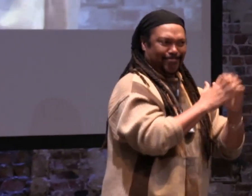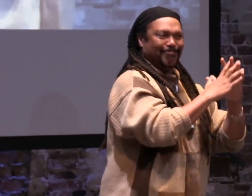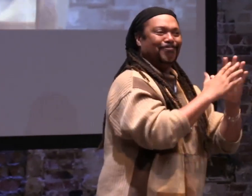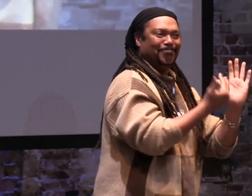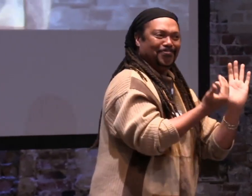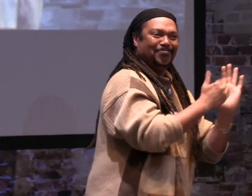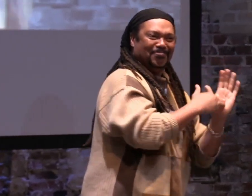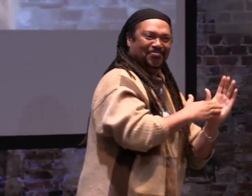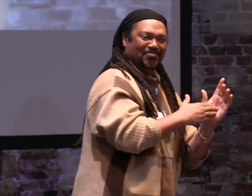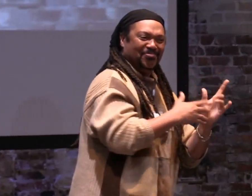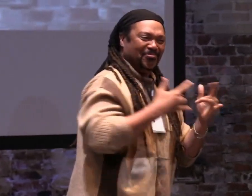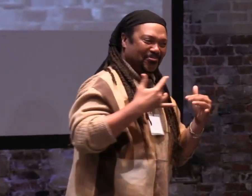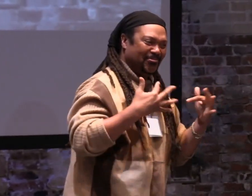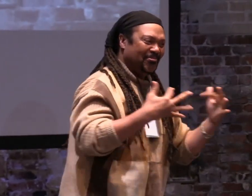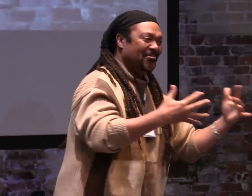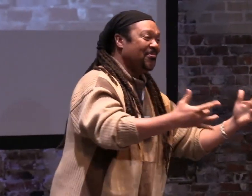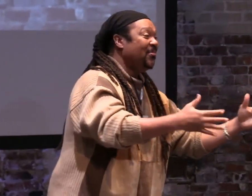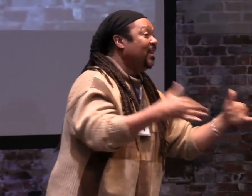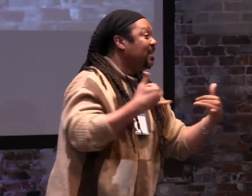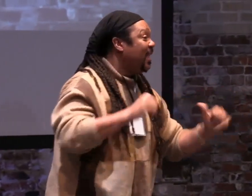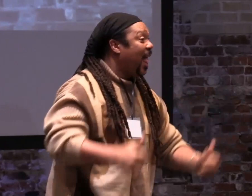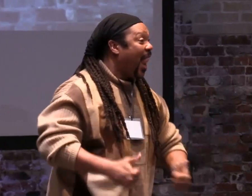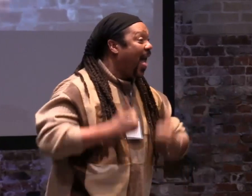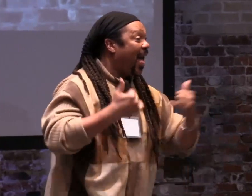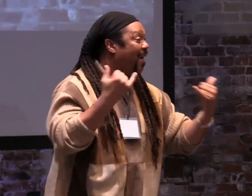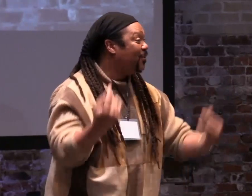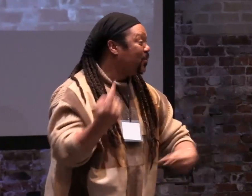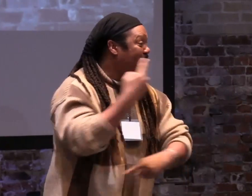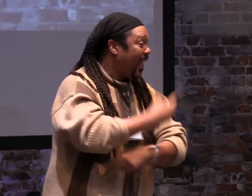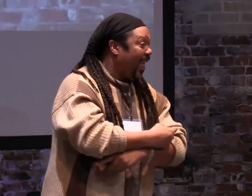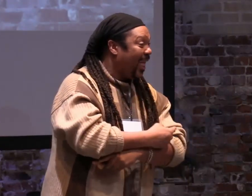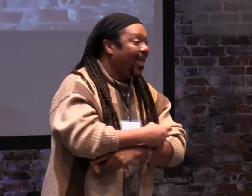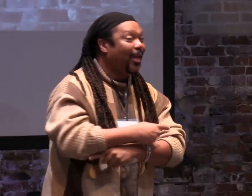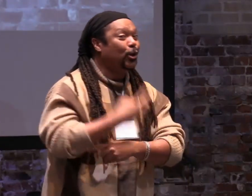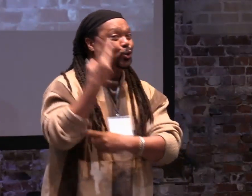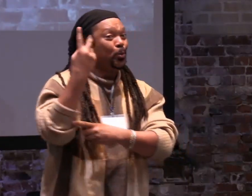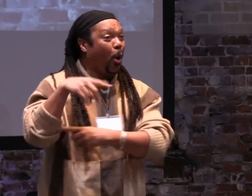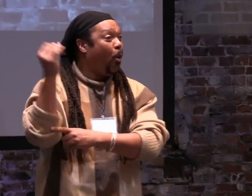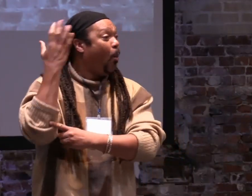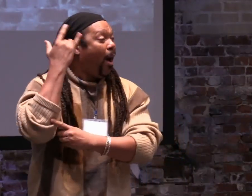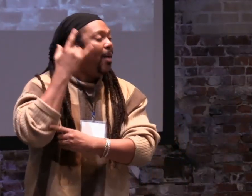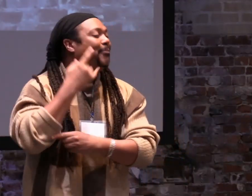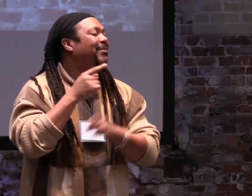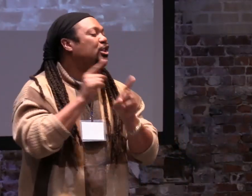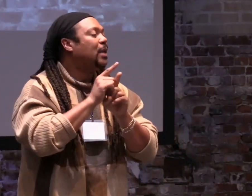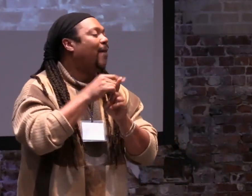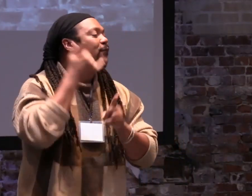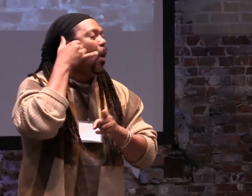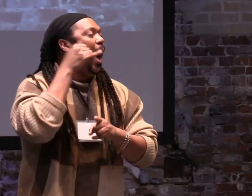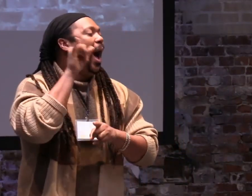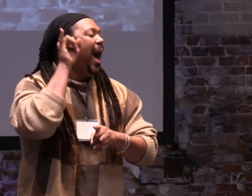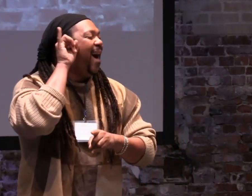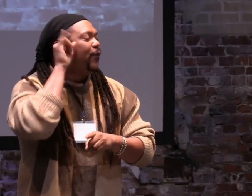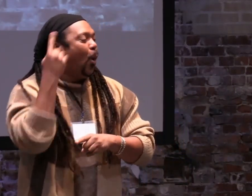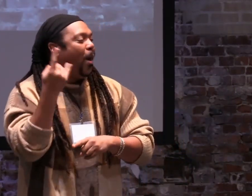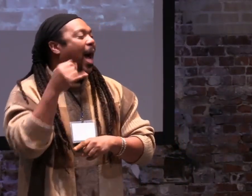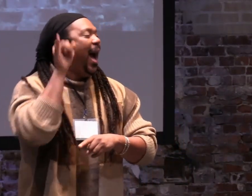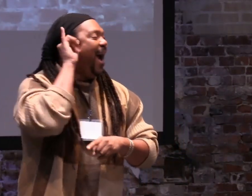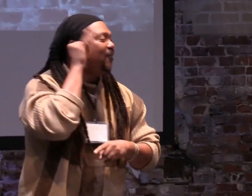again, and I brought it back to life. And it is alive and up and running again. Just